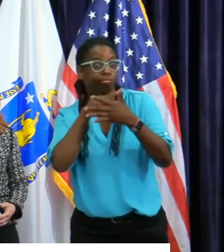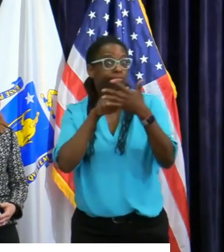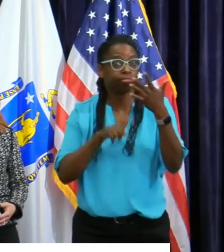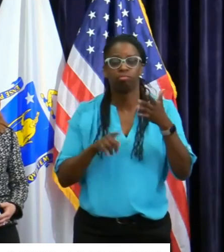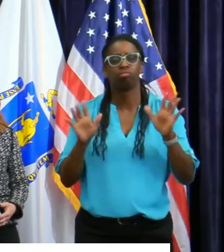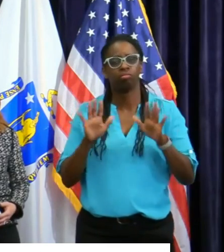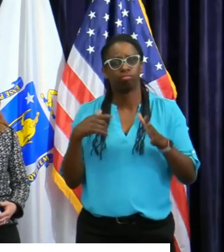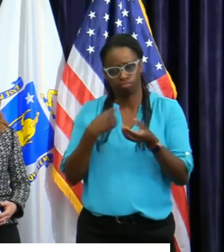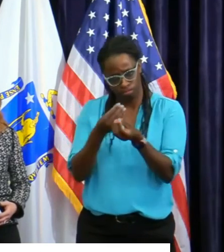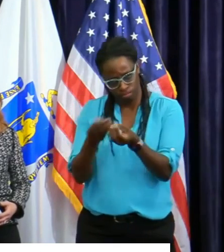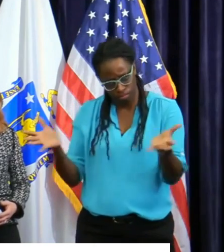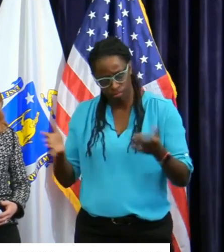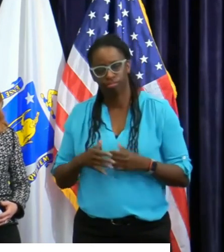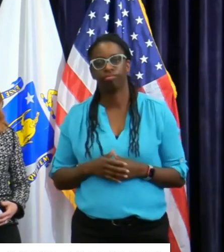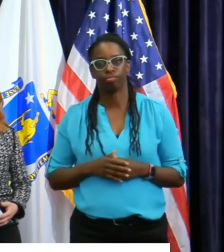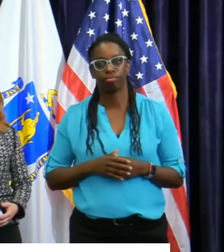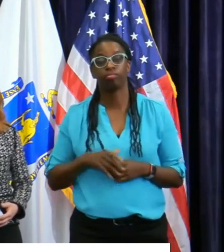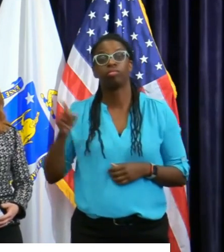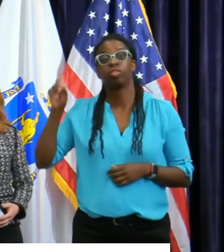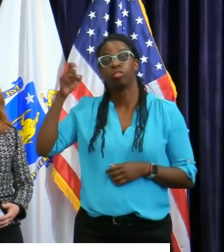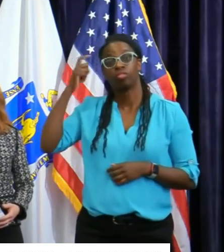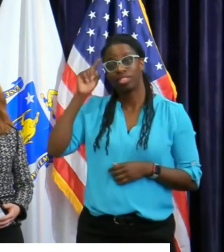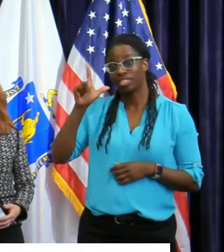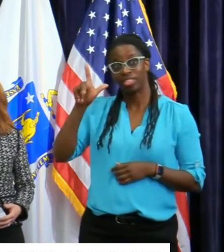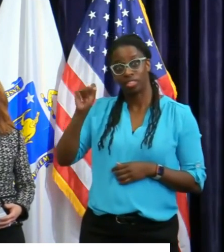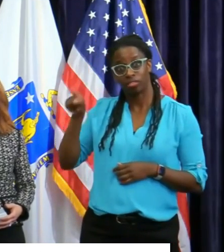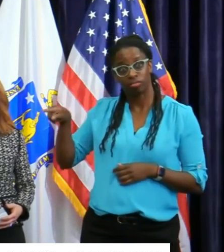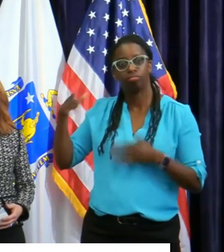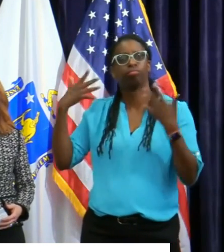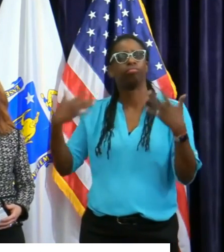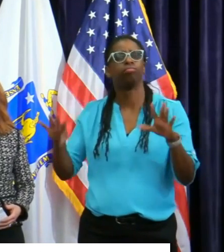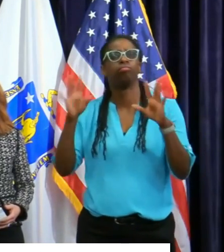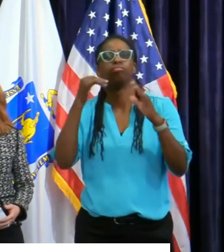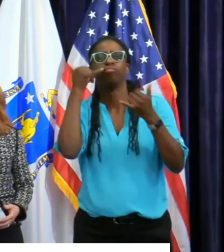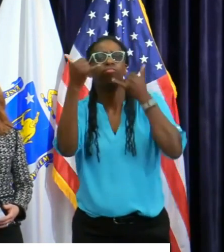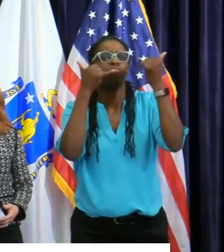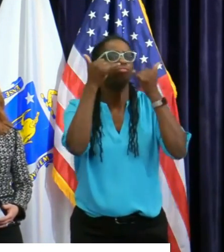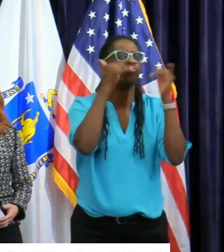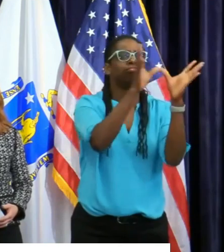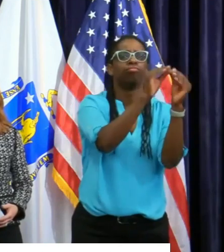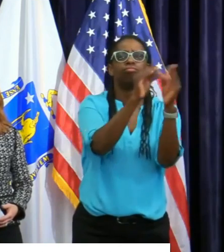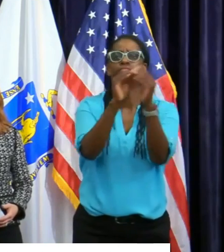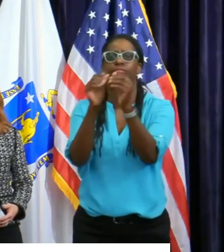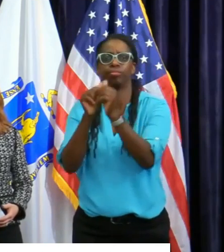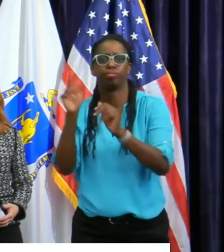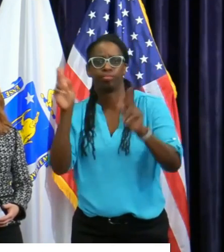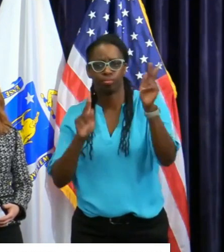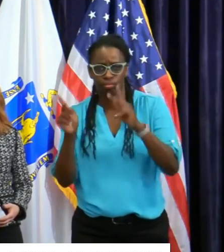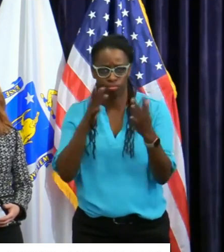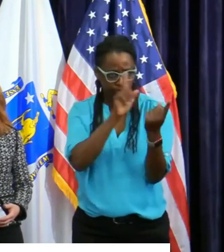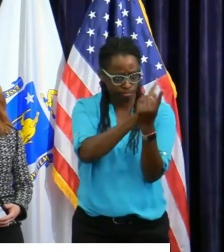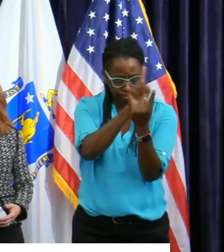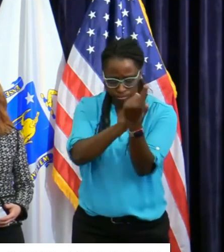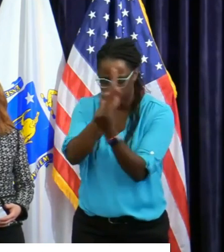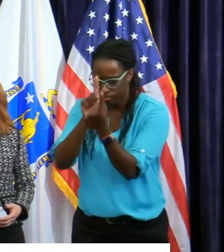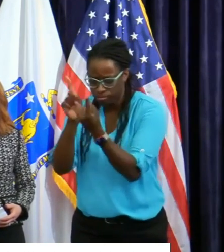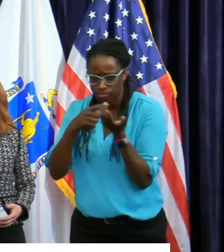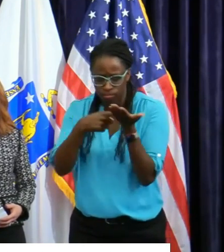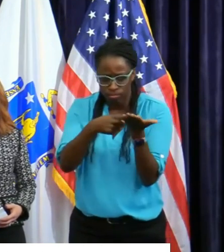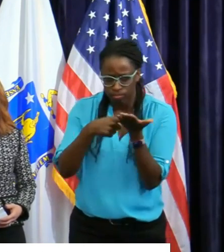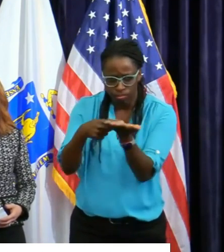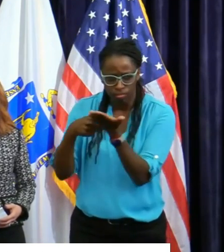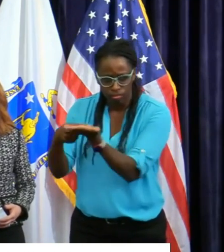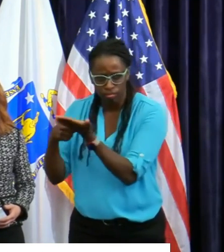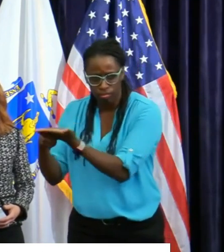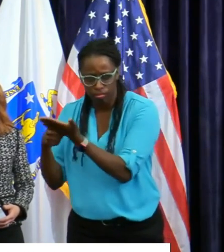Secretary Sutters spoke with local government leaders to let them know these deliveries would be on their way in the next few days on a